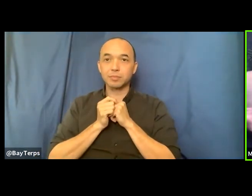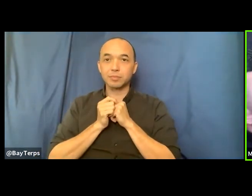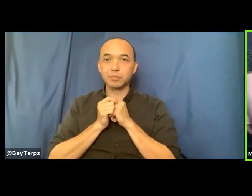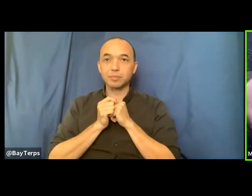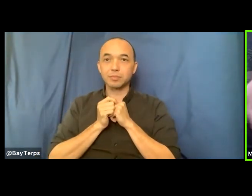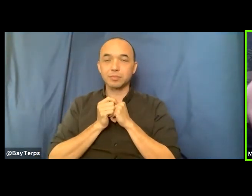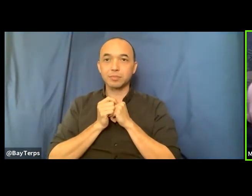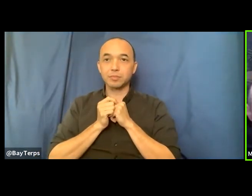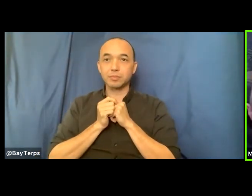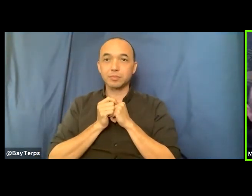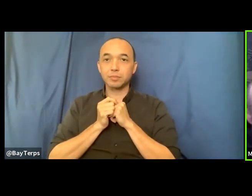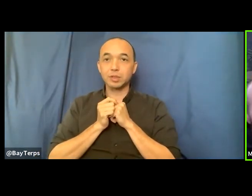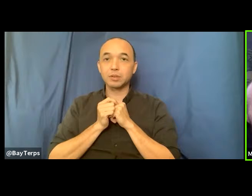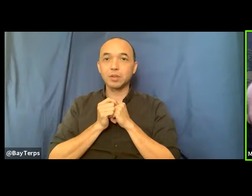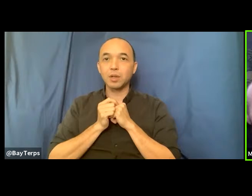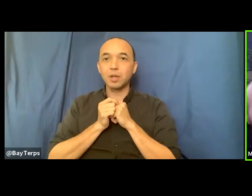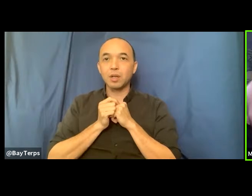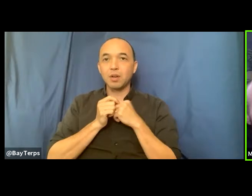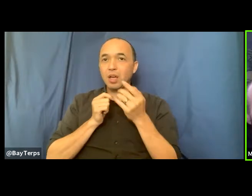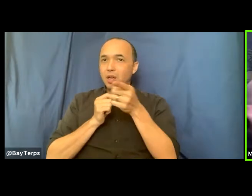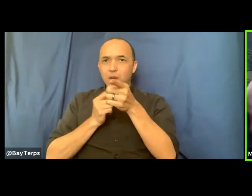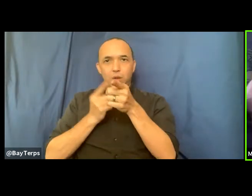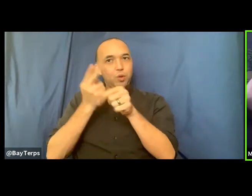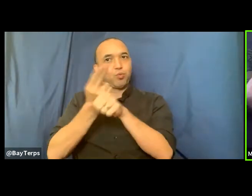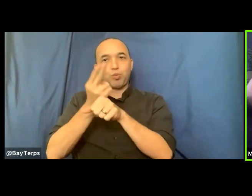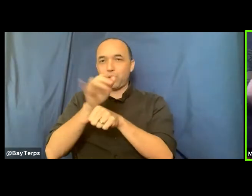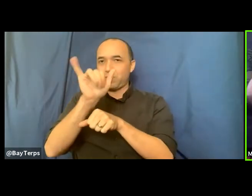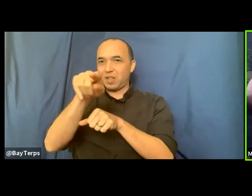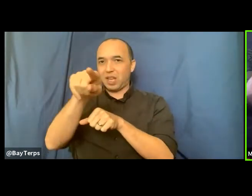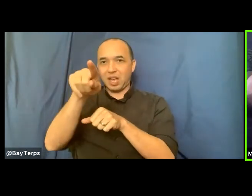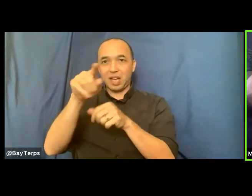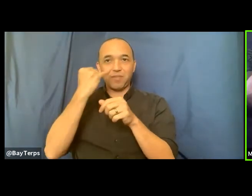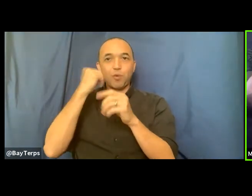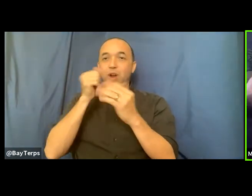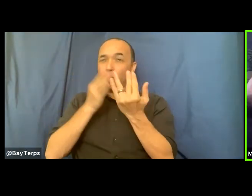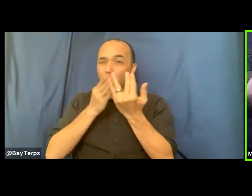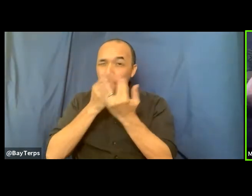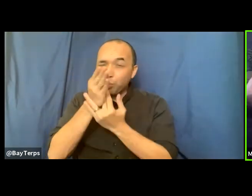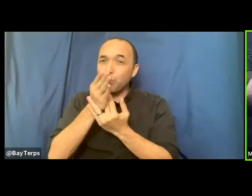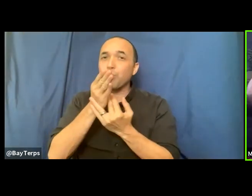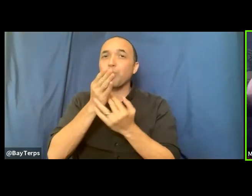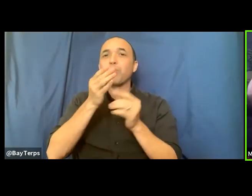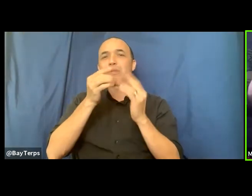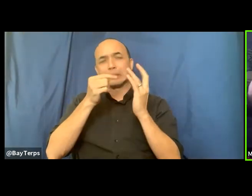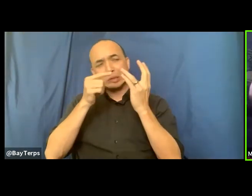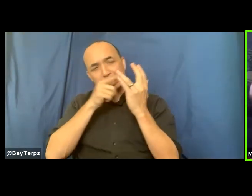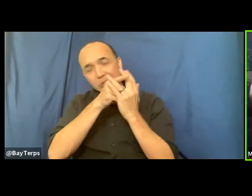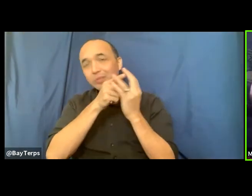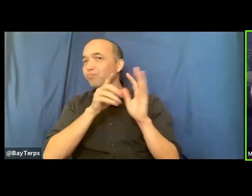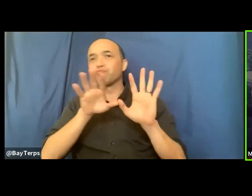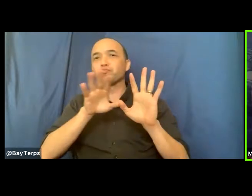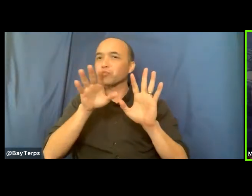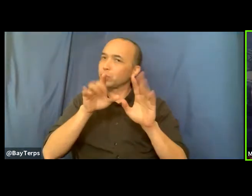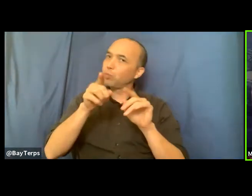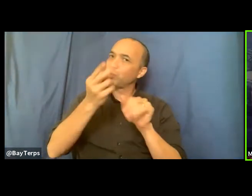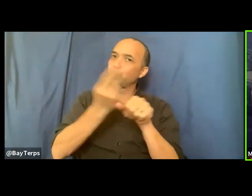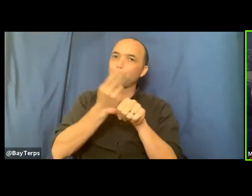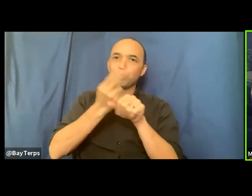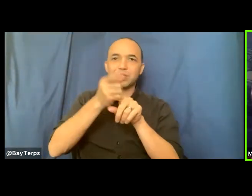And for the sculpted pumpkins, we use these all day. These are such a great versatile tool to do all kinds of